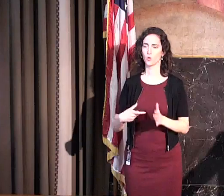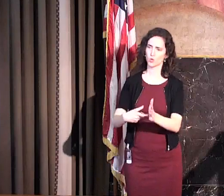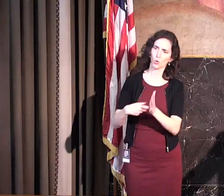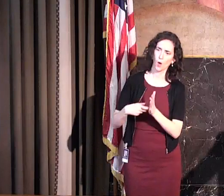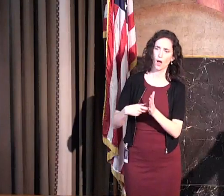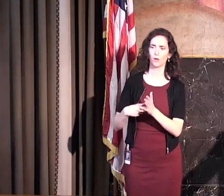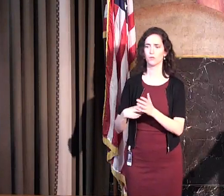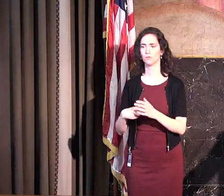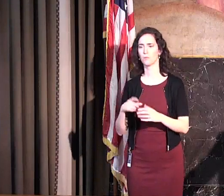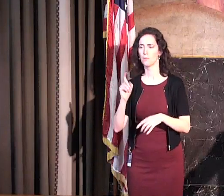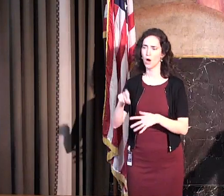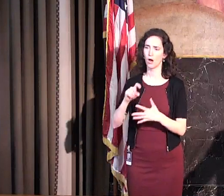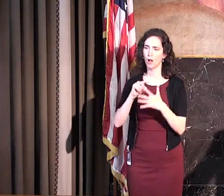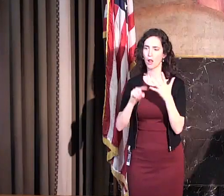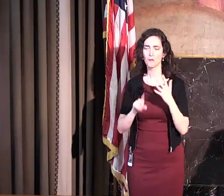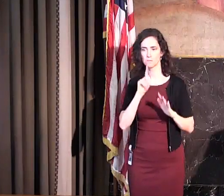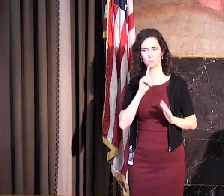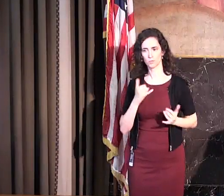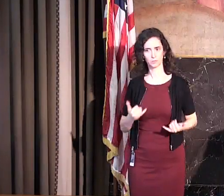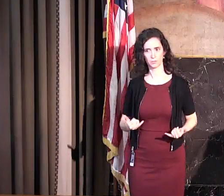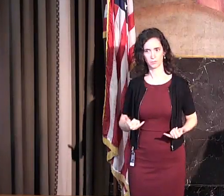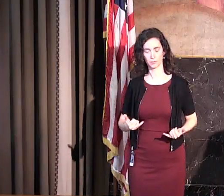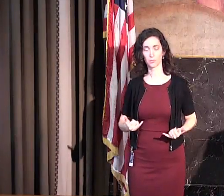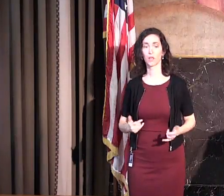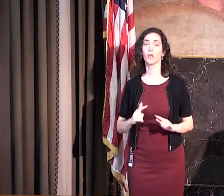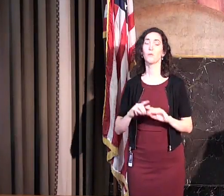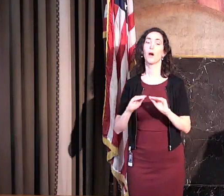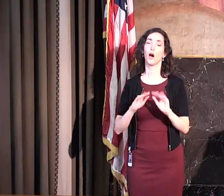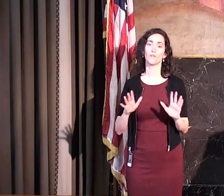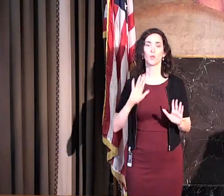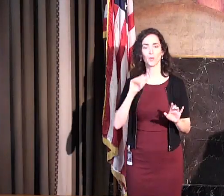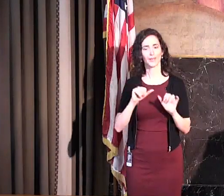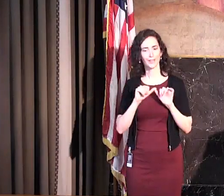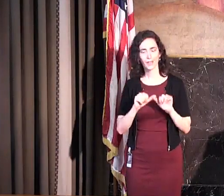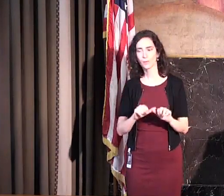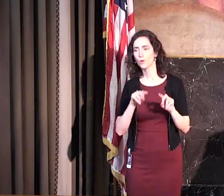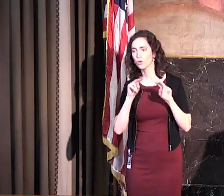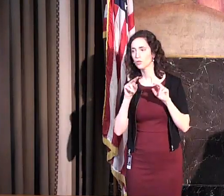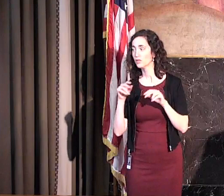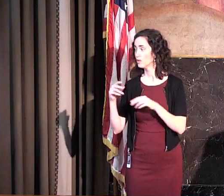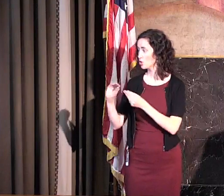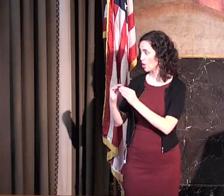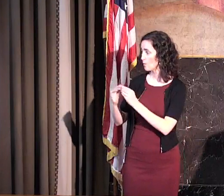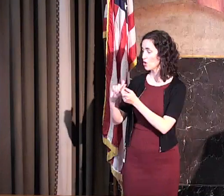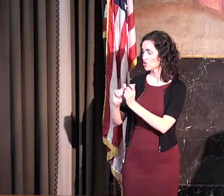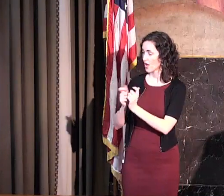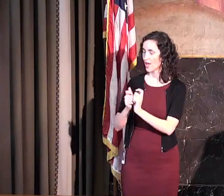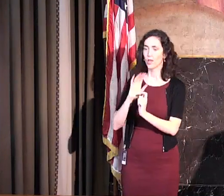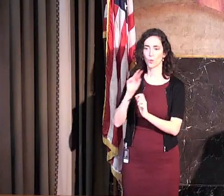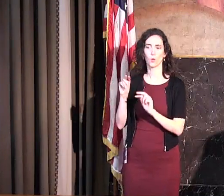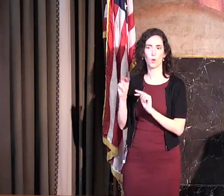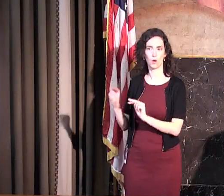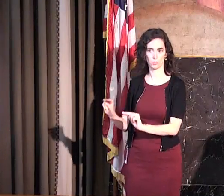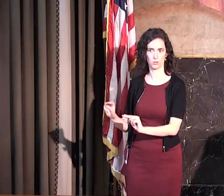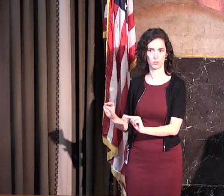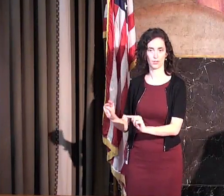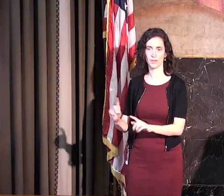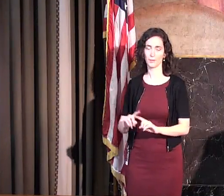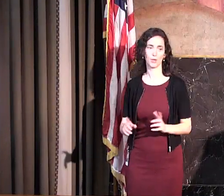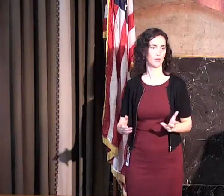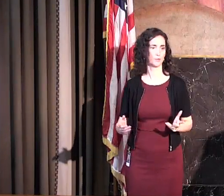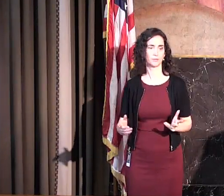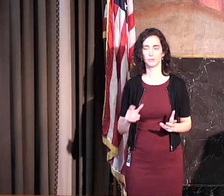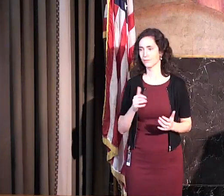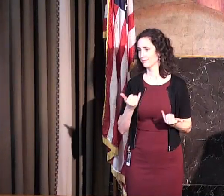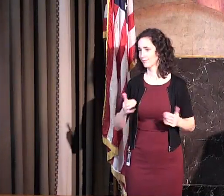mandates. Now, we will obviously continue to look at the numbers over time, but we're just not there